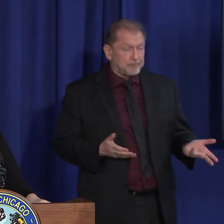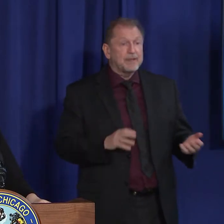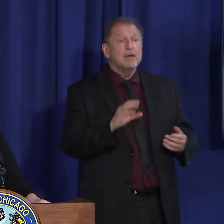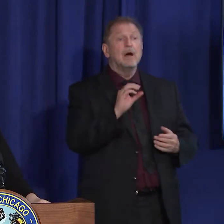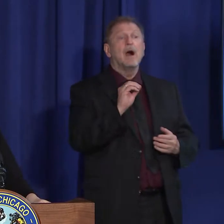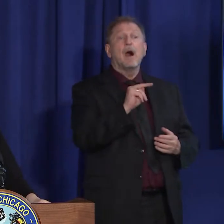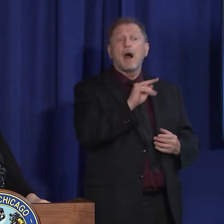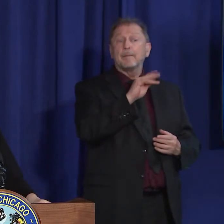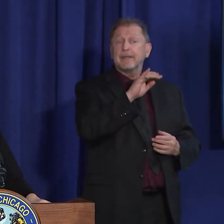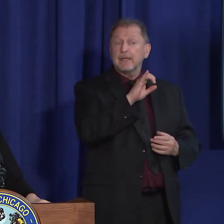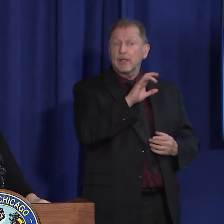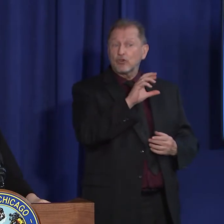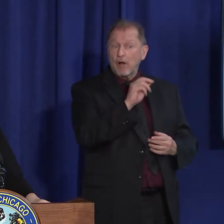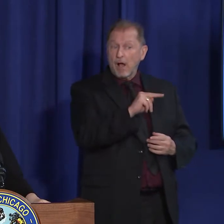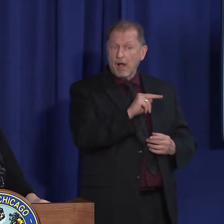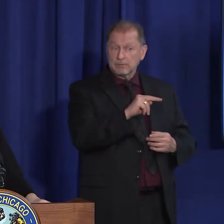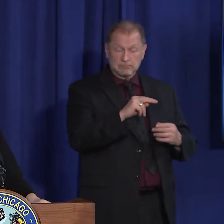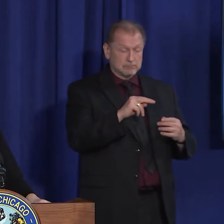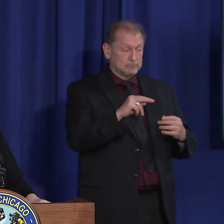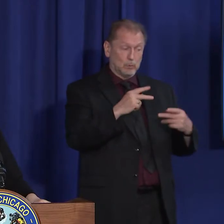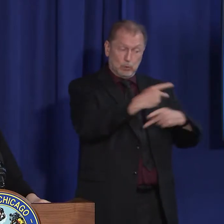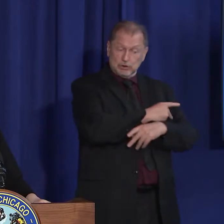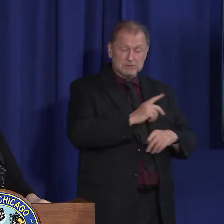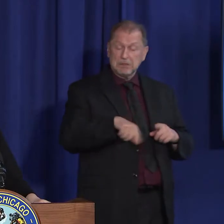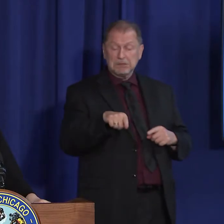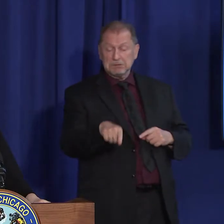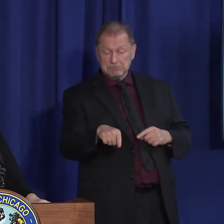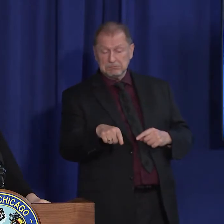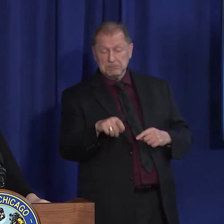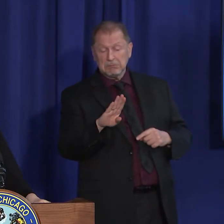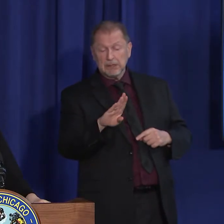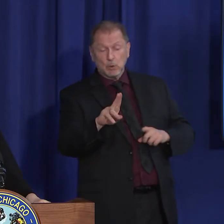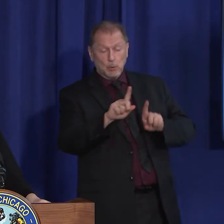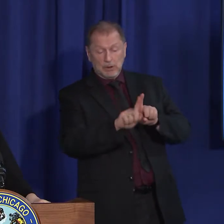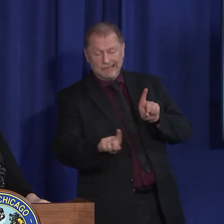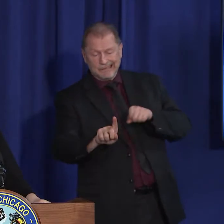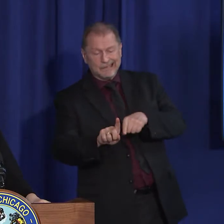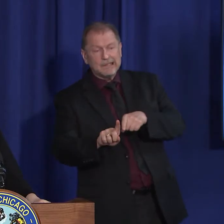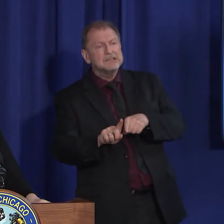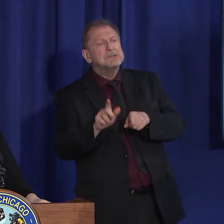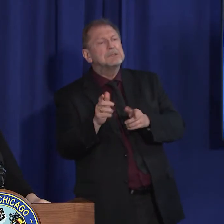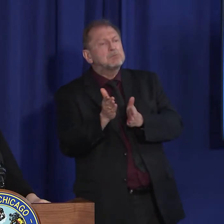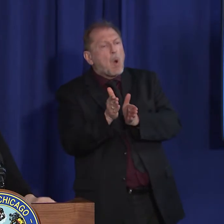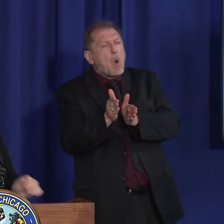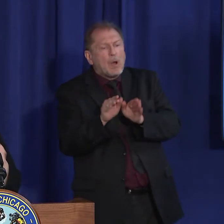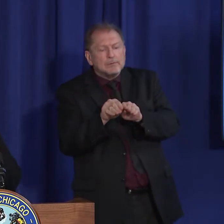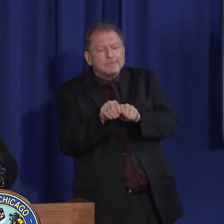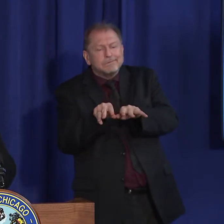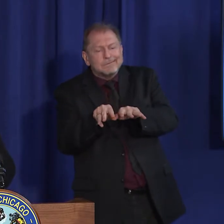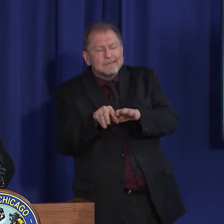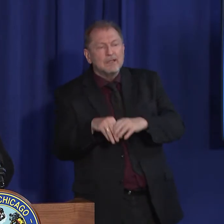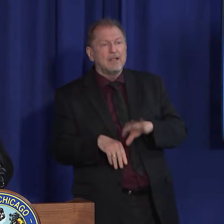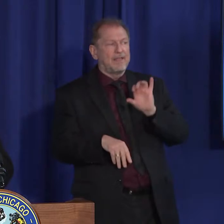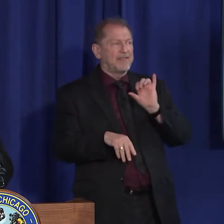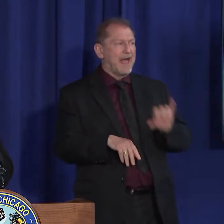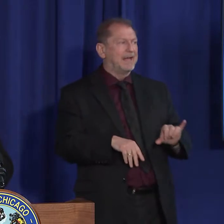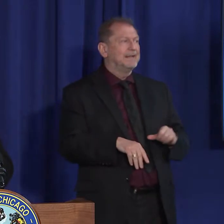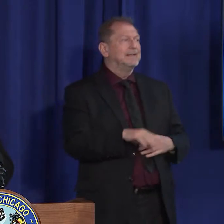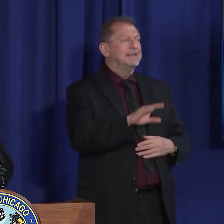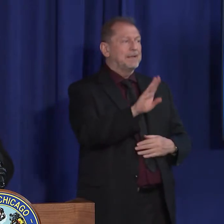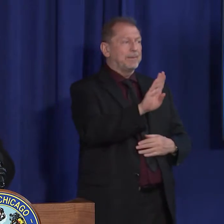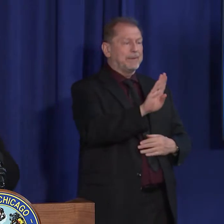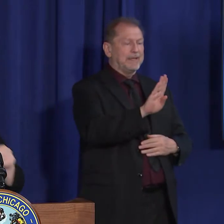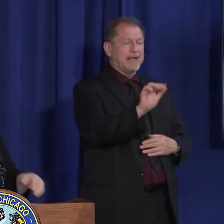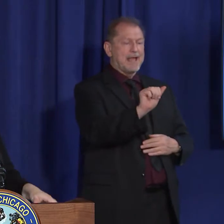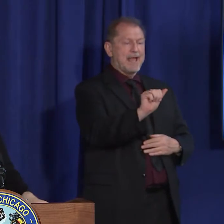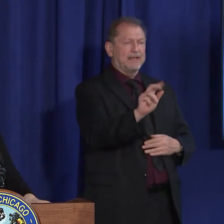original Omicron. So we're watching. And what we've seen with the BA2 is that